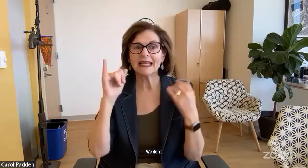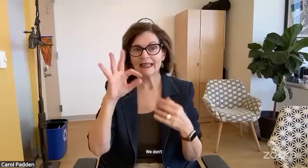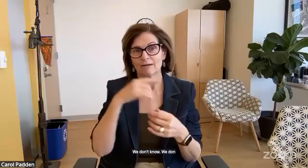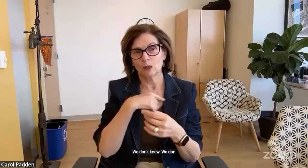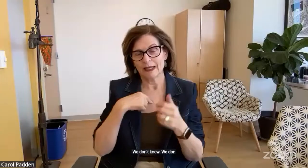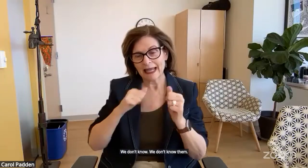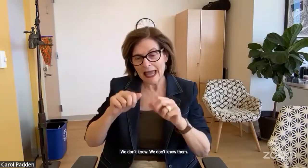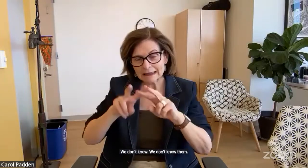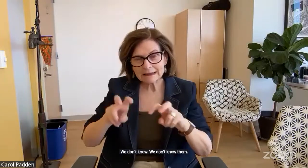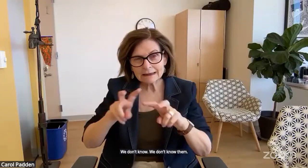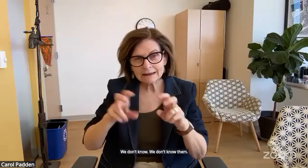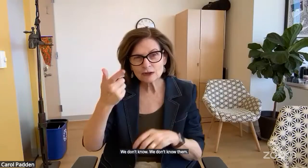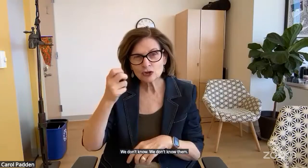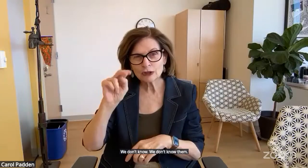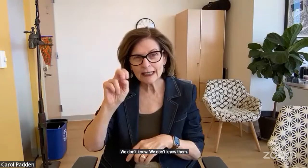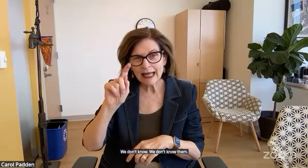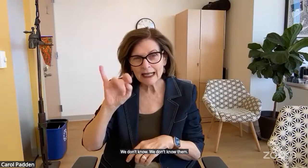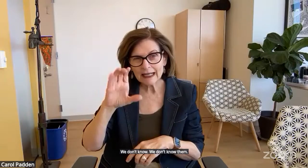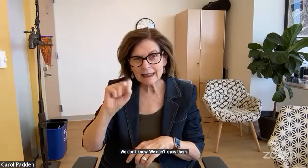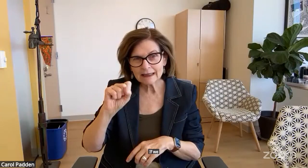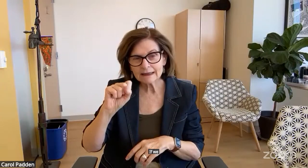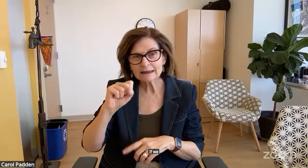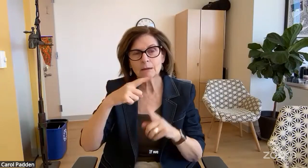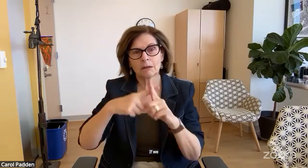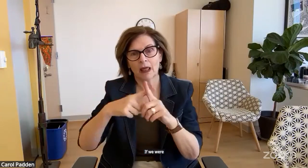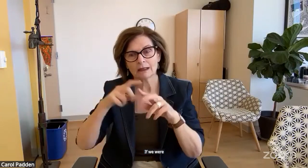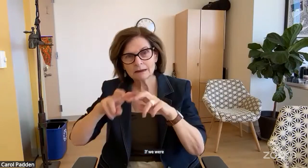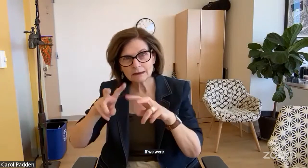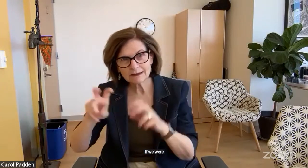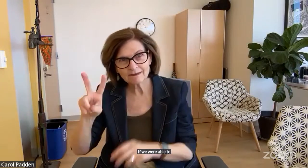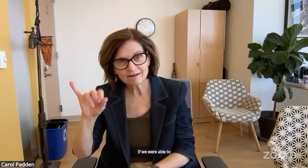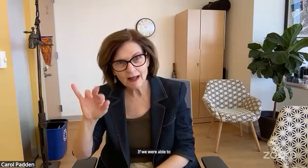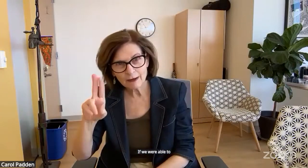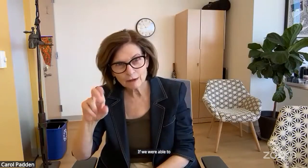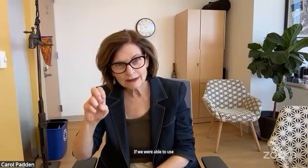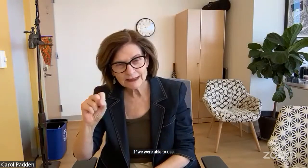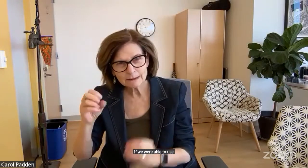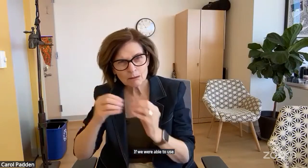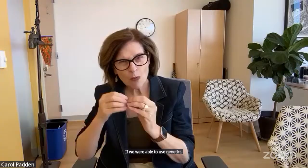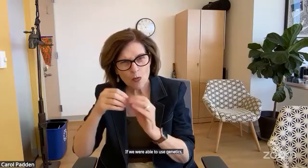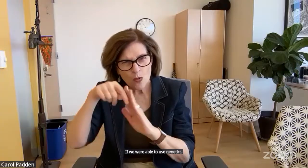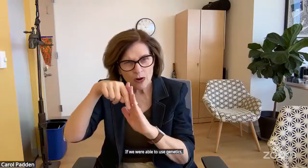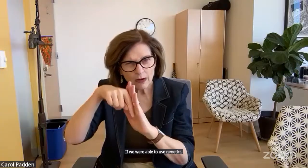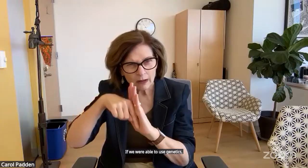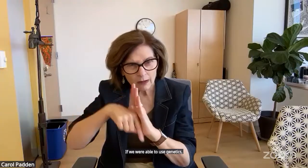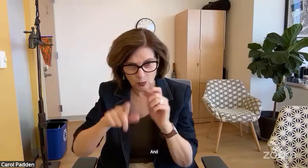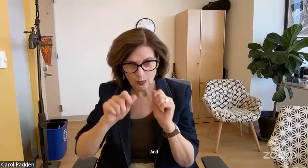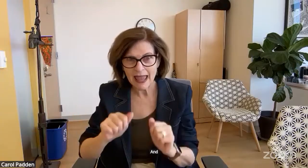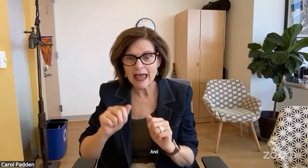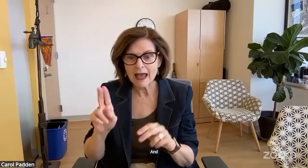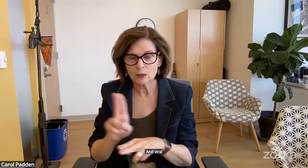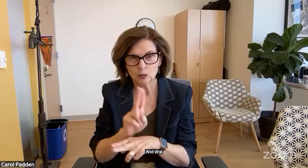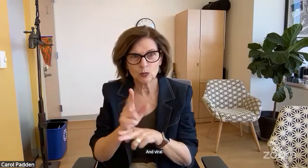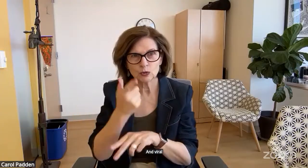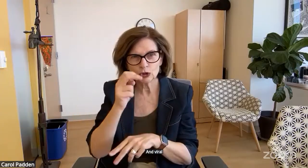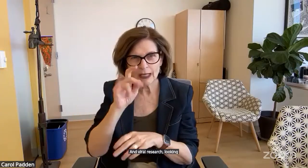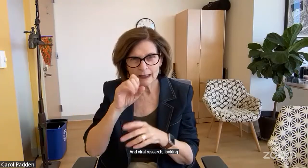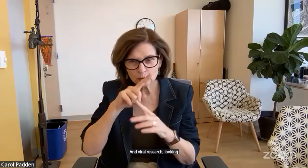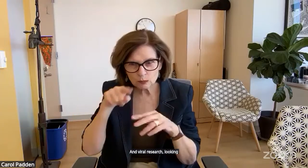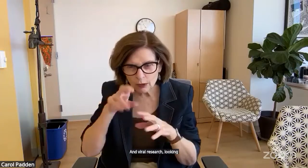know. If we were able to use genetics and viral research, looking more at in depth,